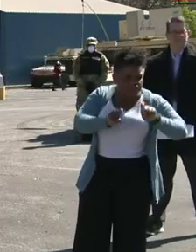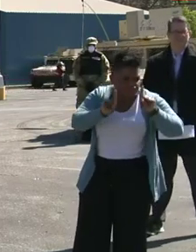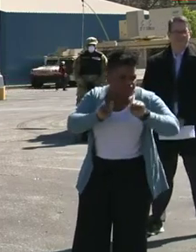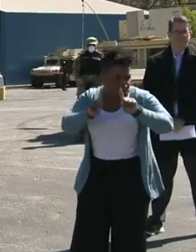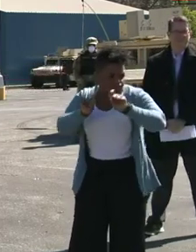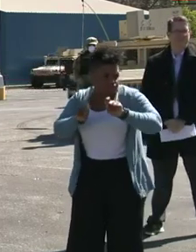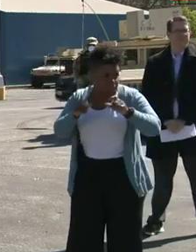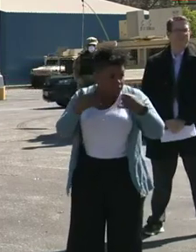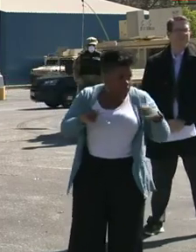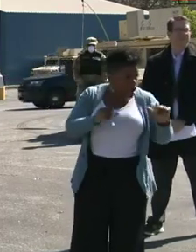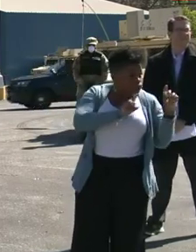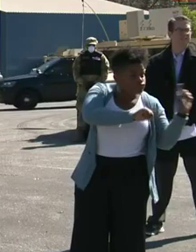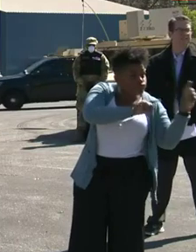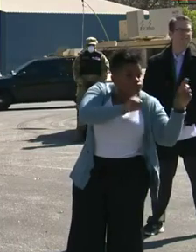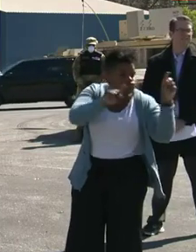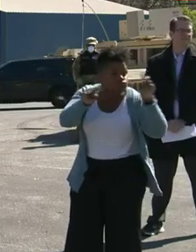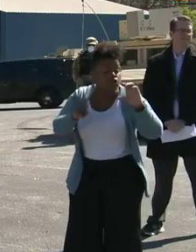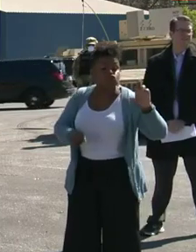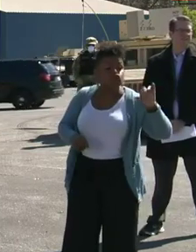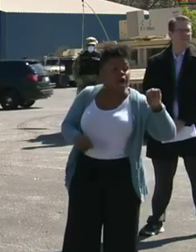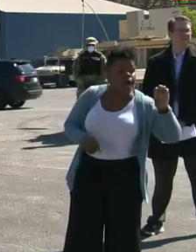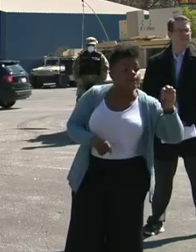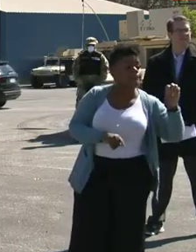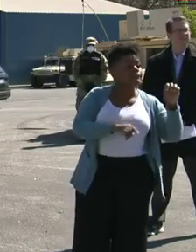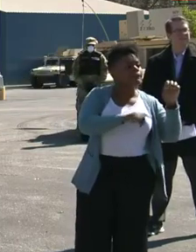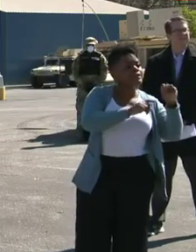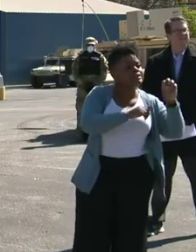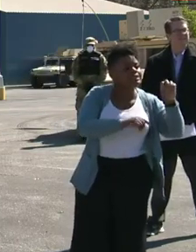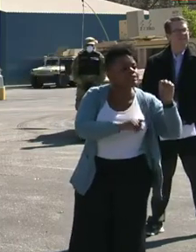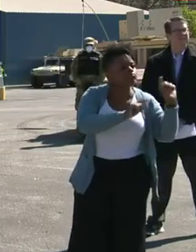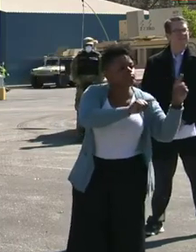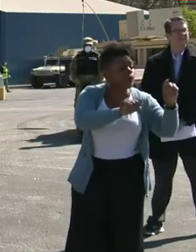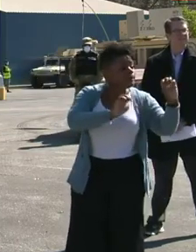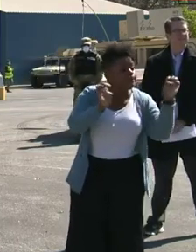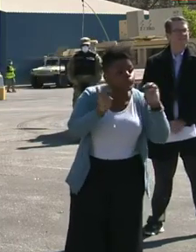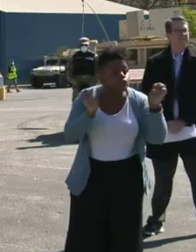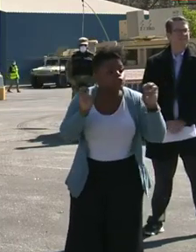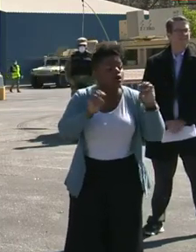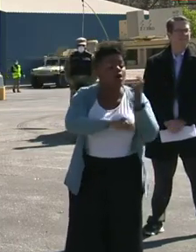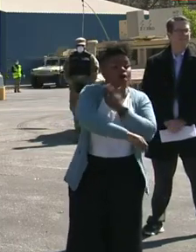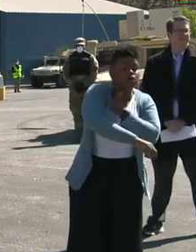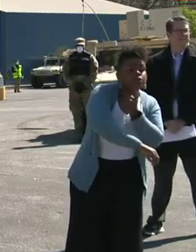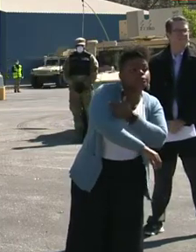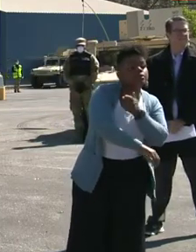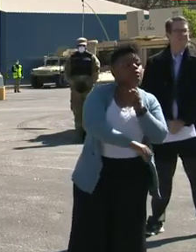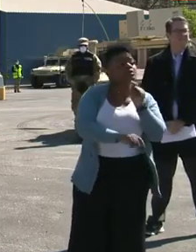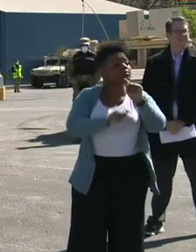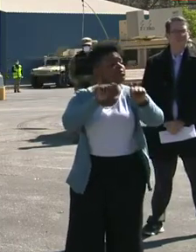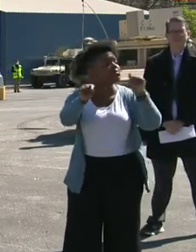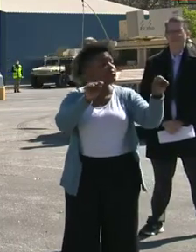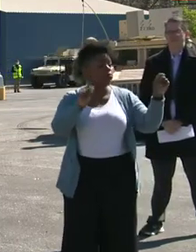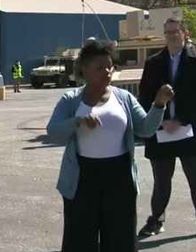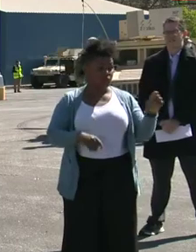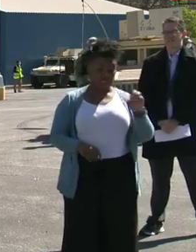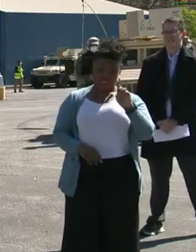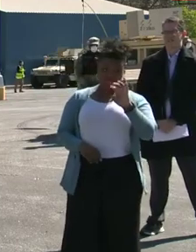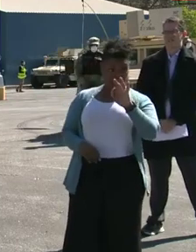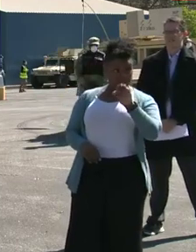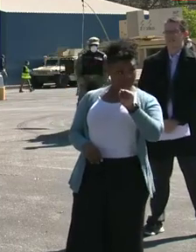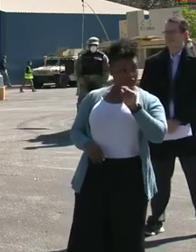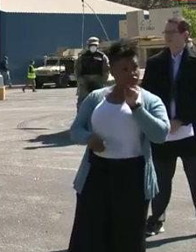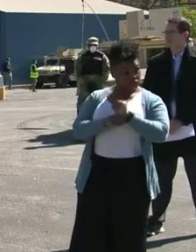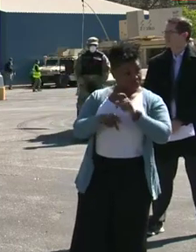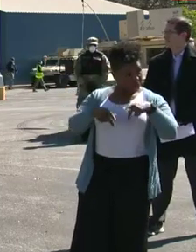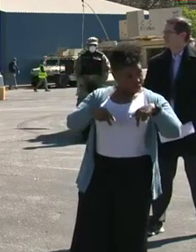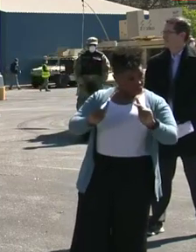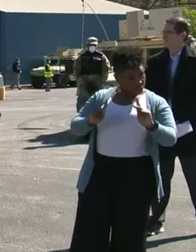to emergency rooms and hospitals, just like paramedics and police officers. Are they being treated in that same category as